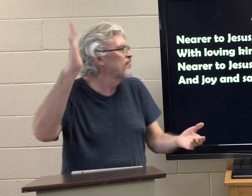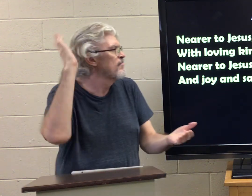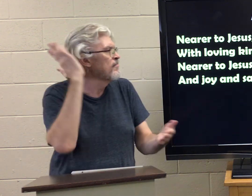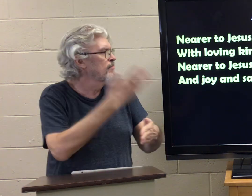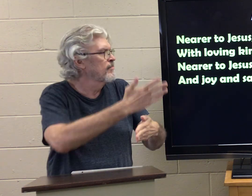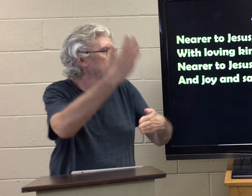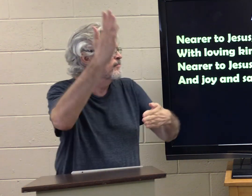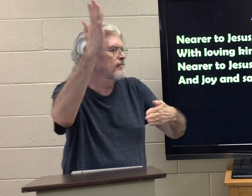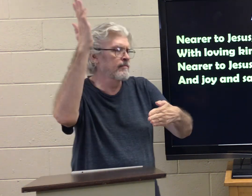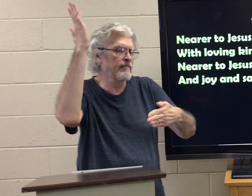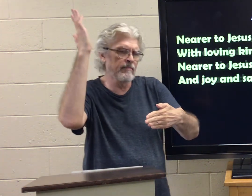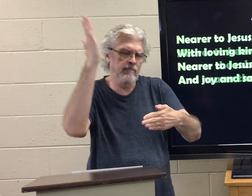cease.